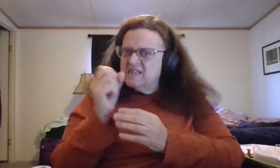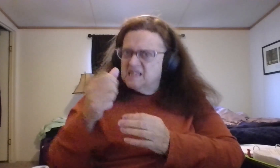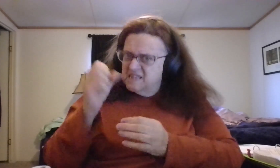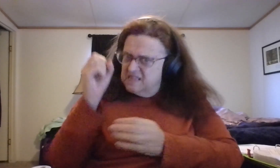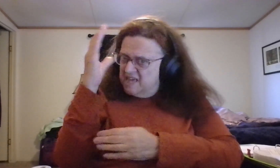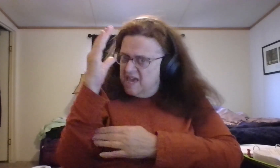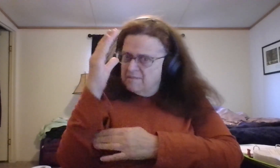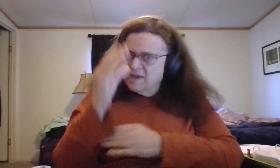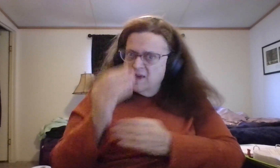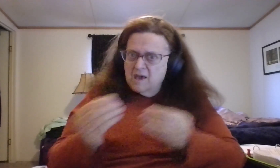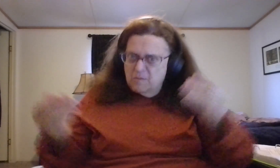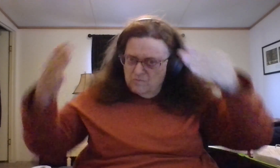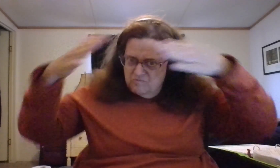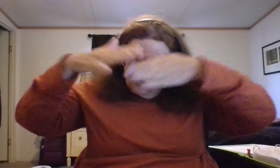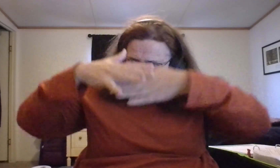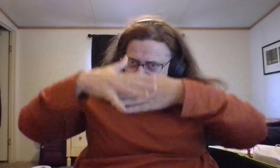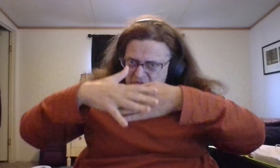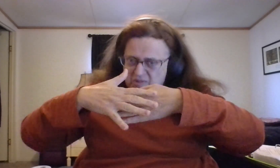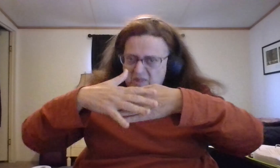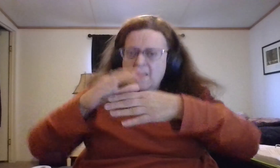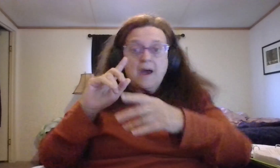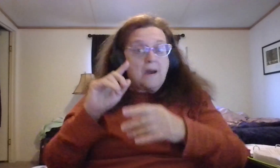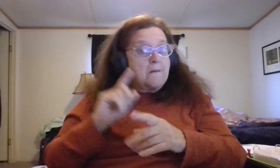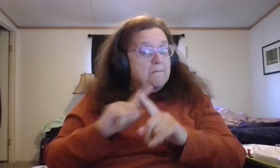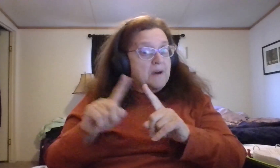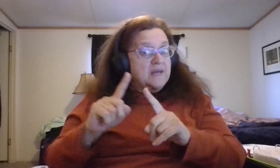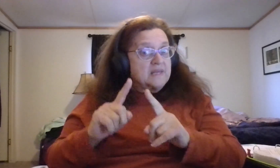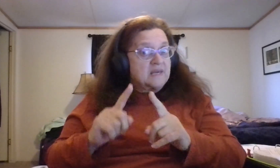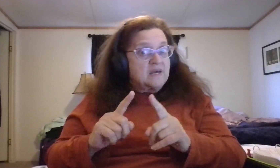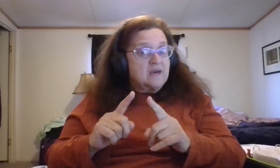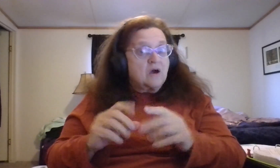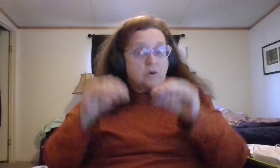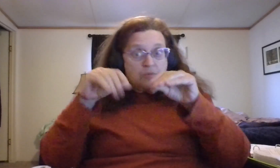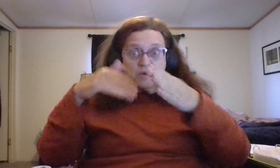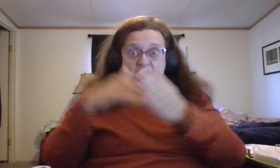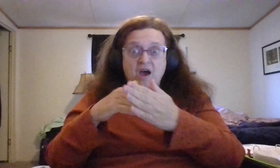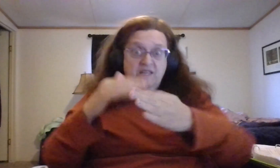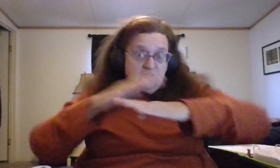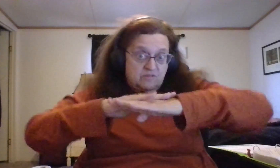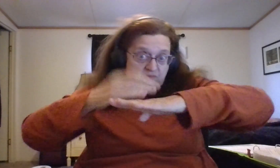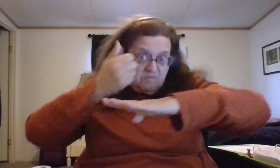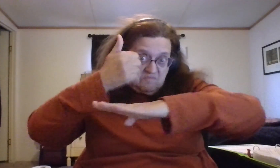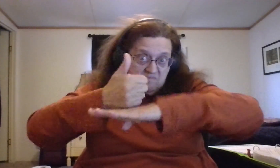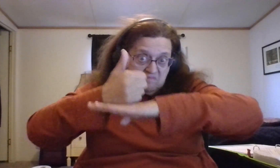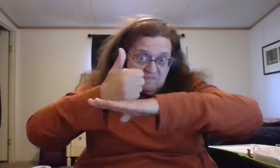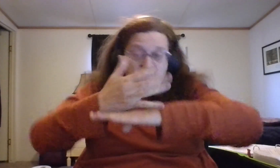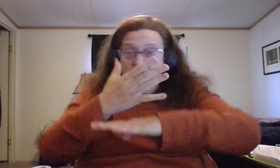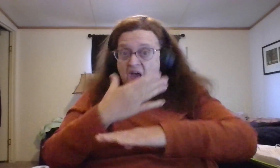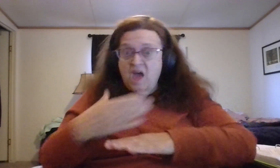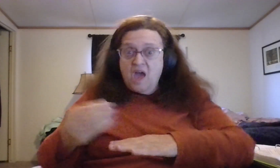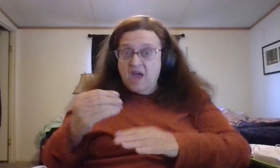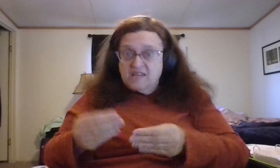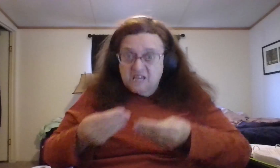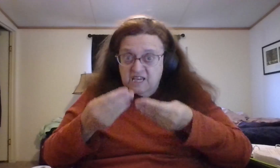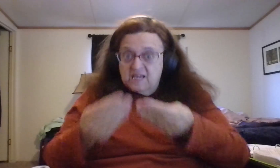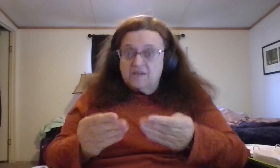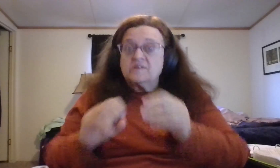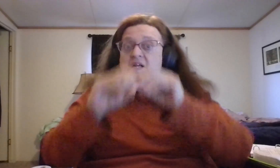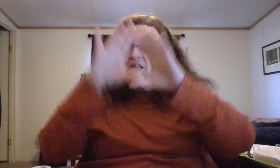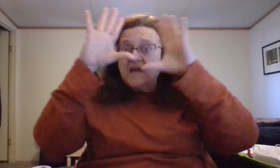bowl. Instead, they put it on its stand, and it gives light to